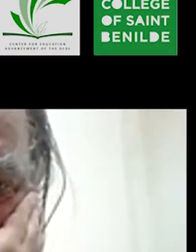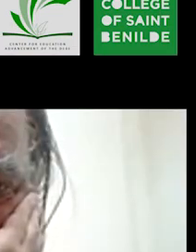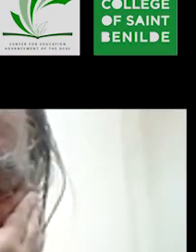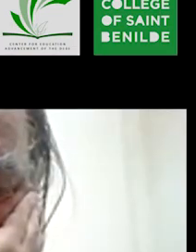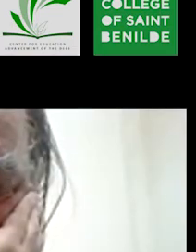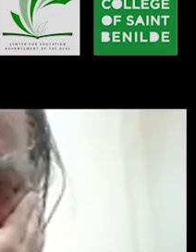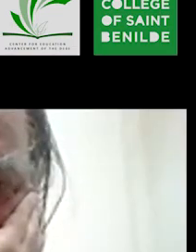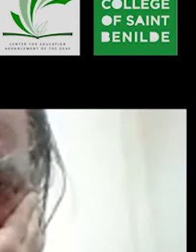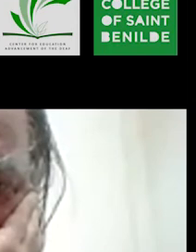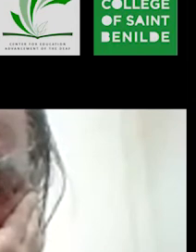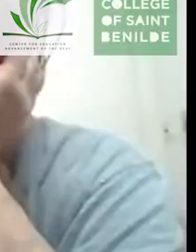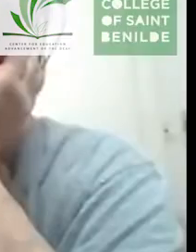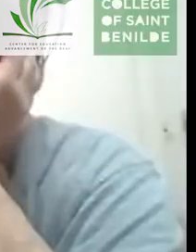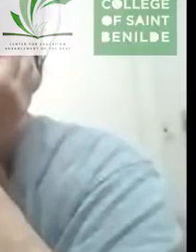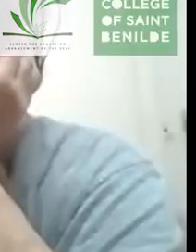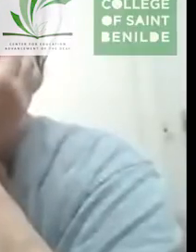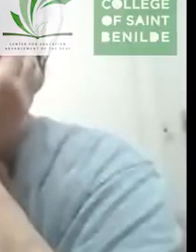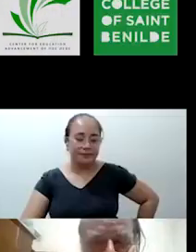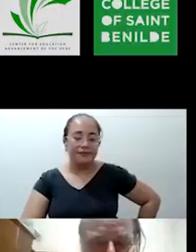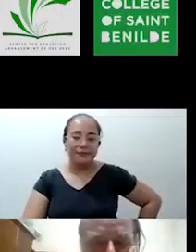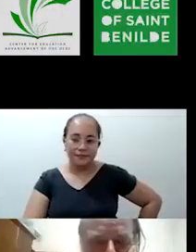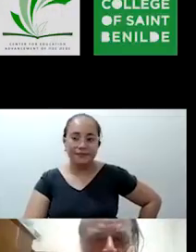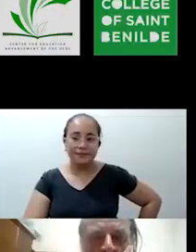So mine, sir, put it up. Okay. Yes.